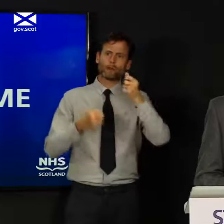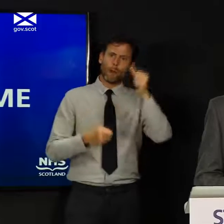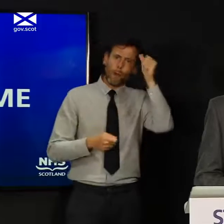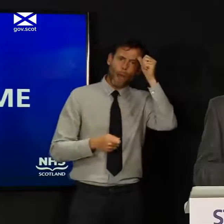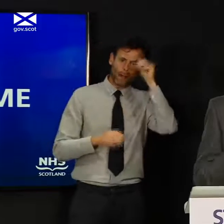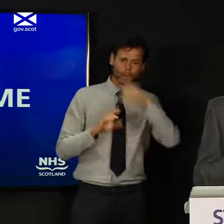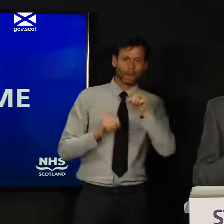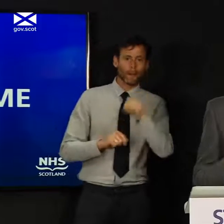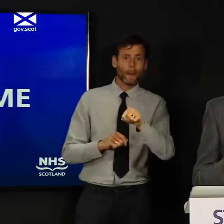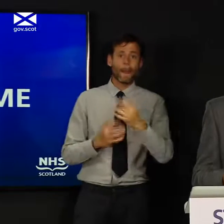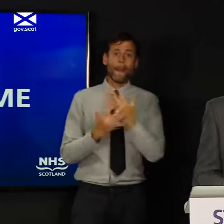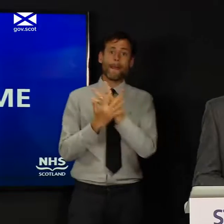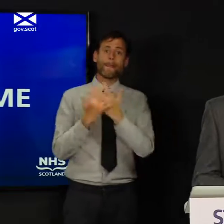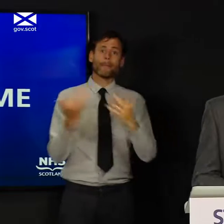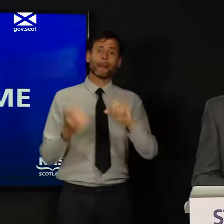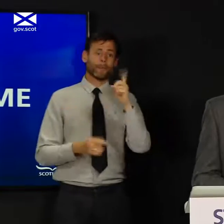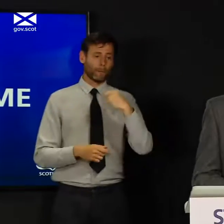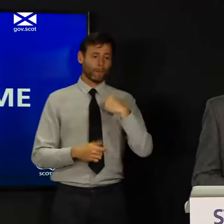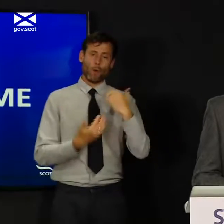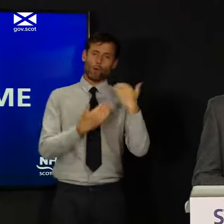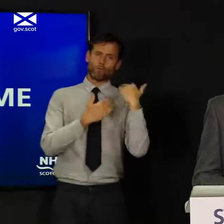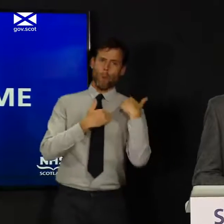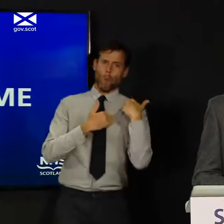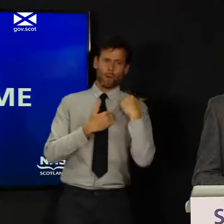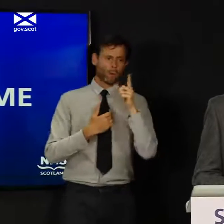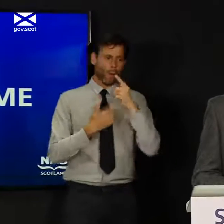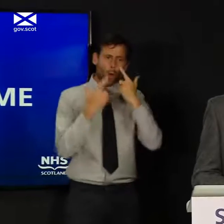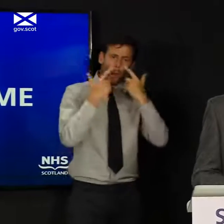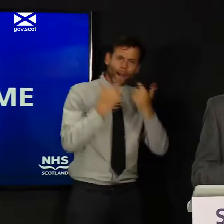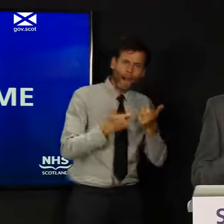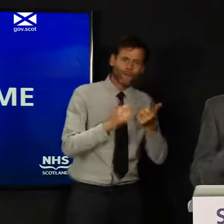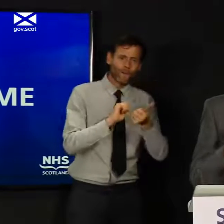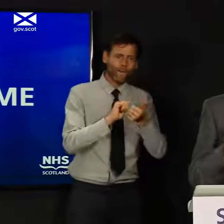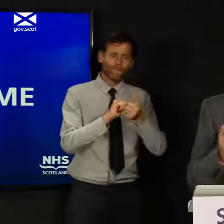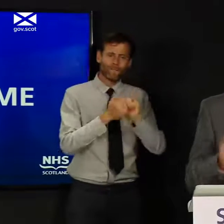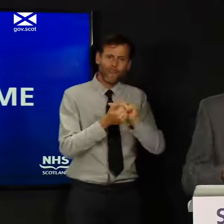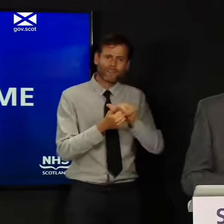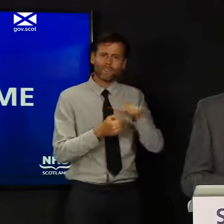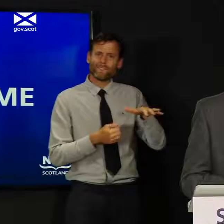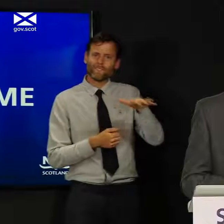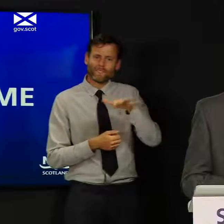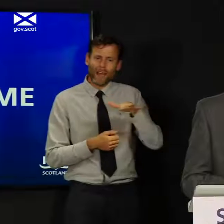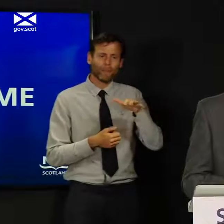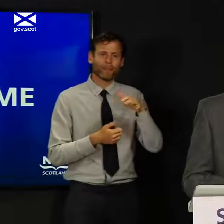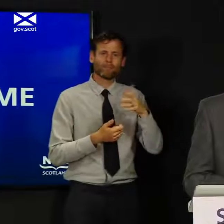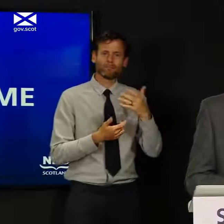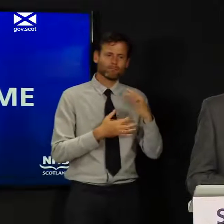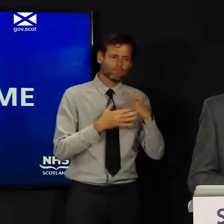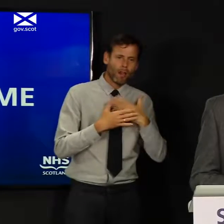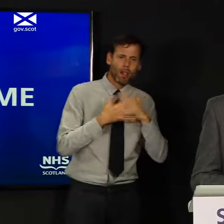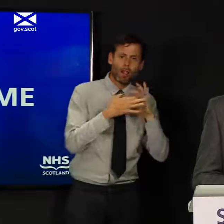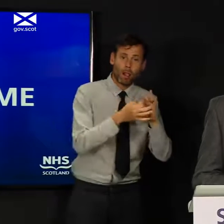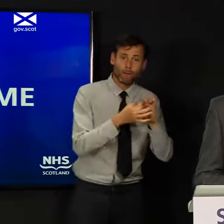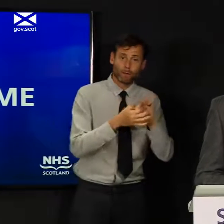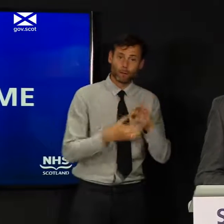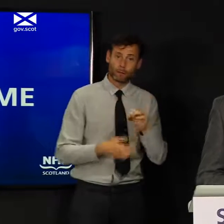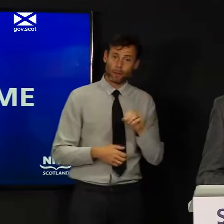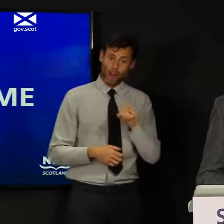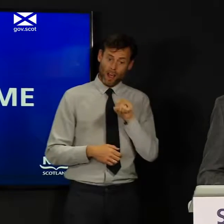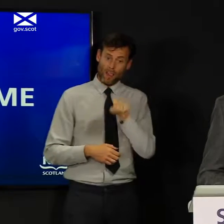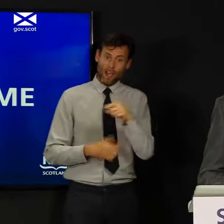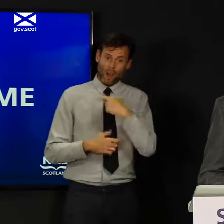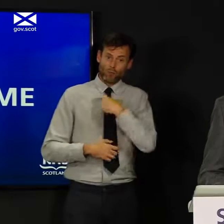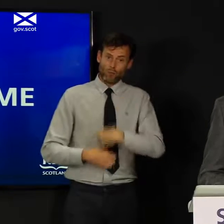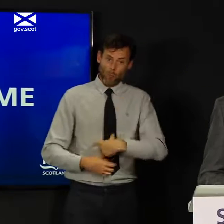friends don't think of themselves as carers, and yet this campaign and this week is to celebrate their contribution. It is to